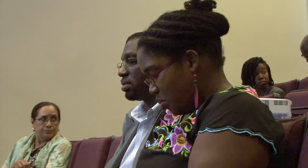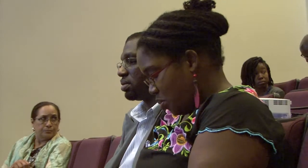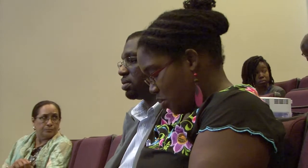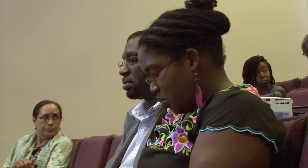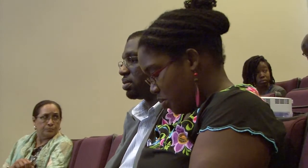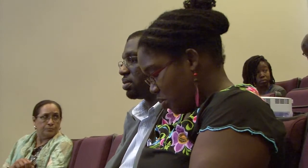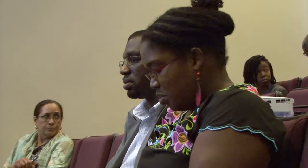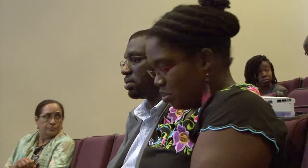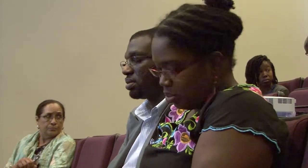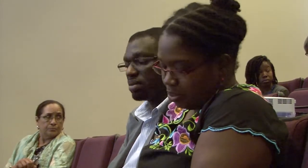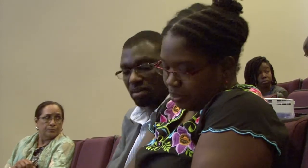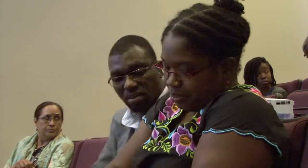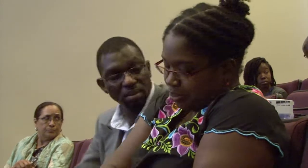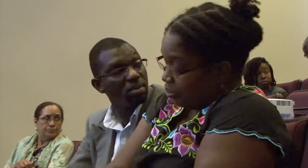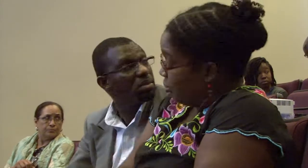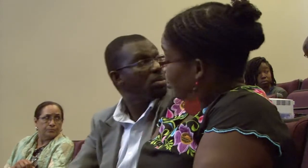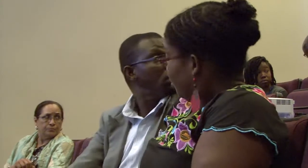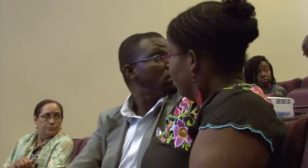do my surgery,